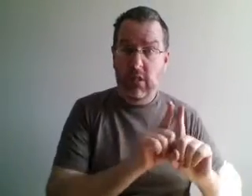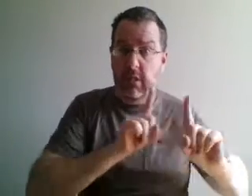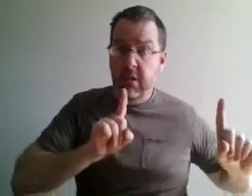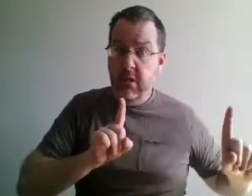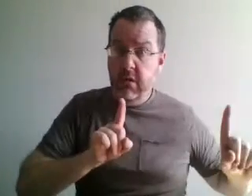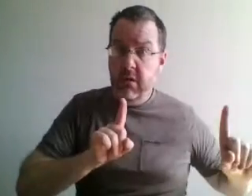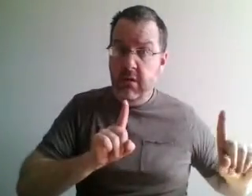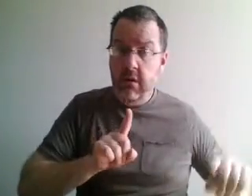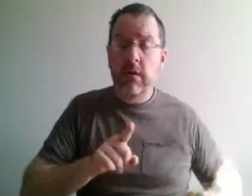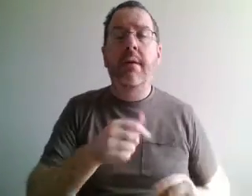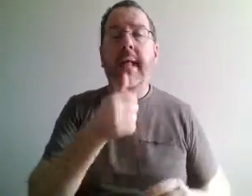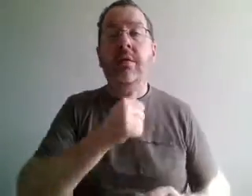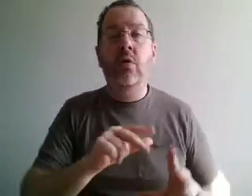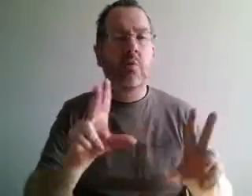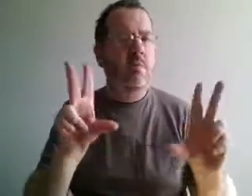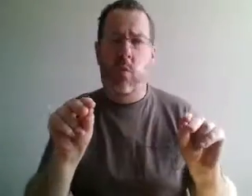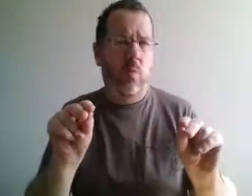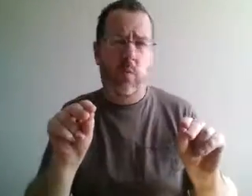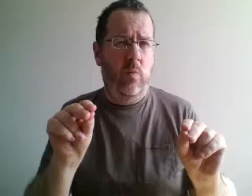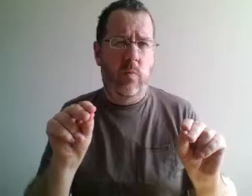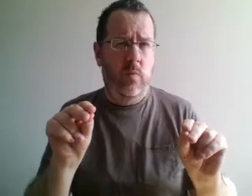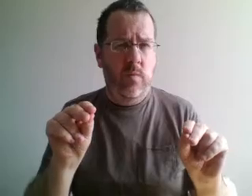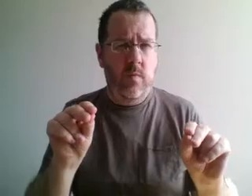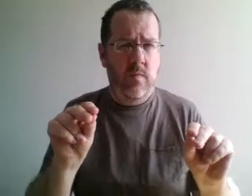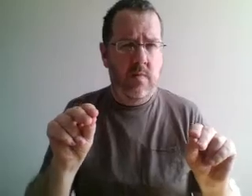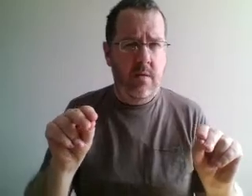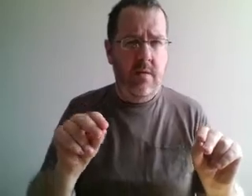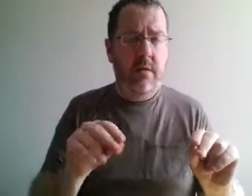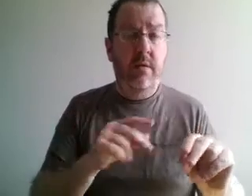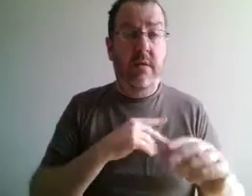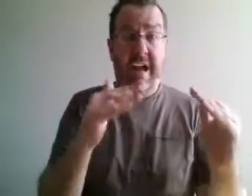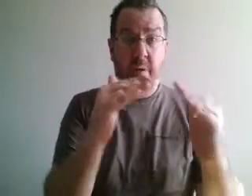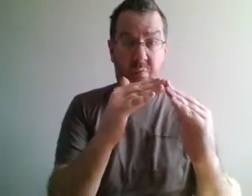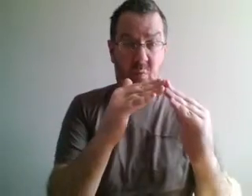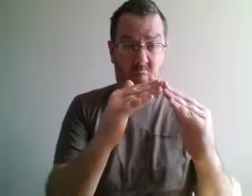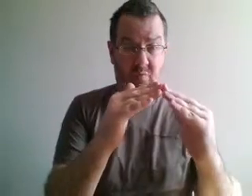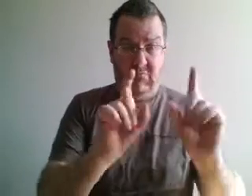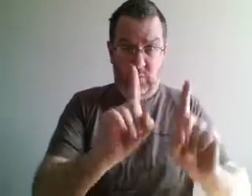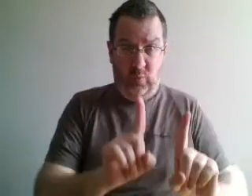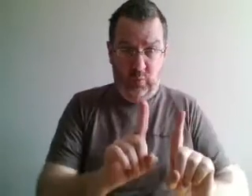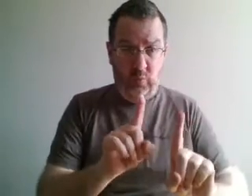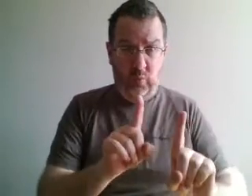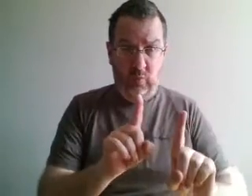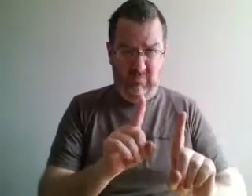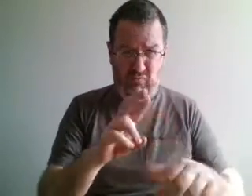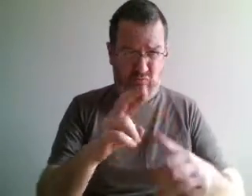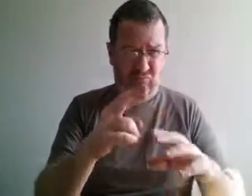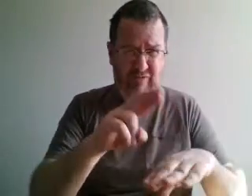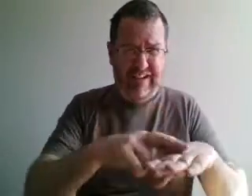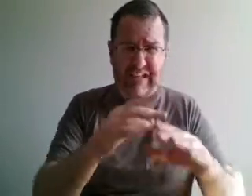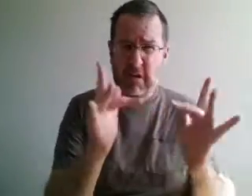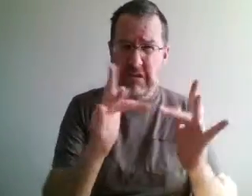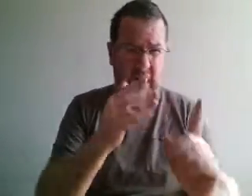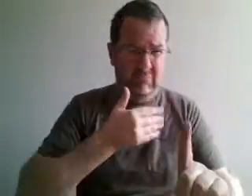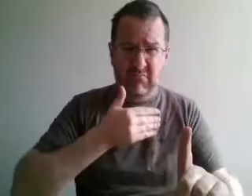No, is the answer to that. You're already a household contact. It's only if one person became very symptomatic.